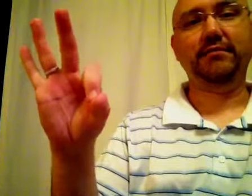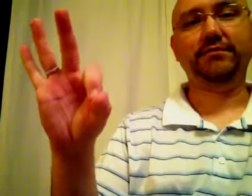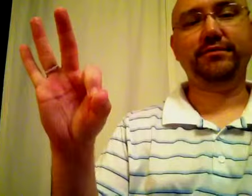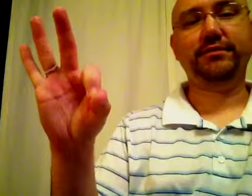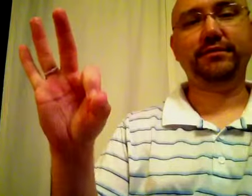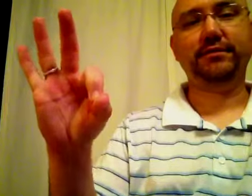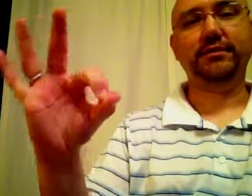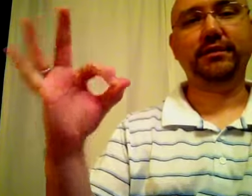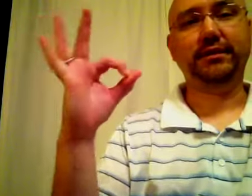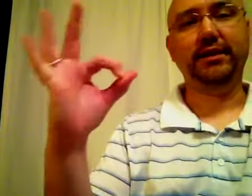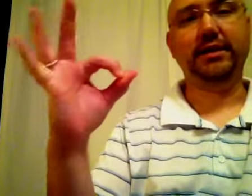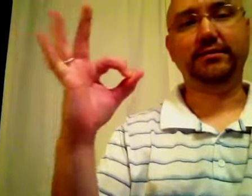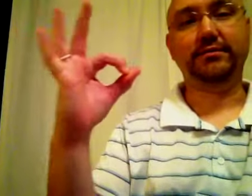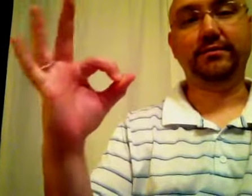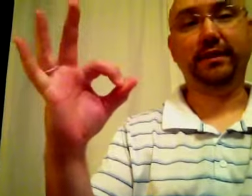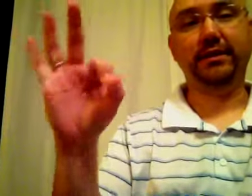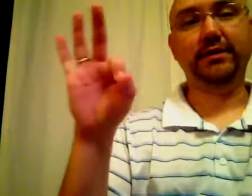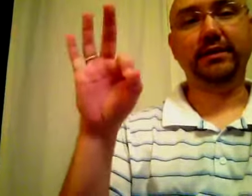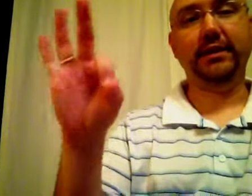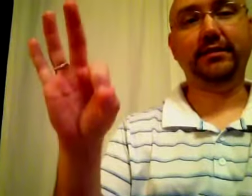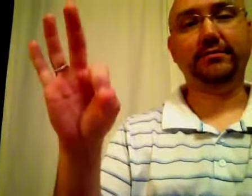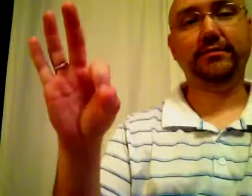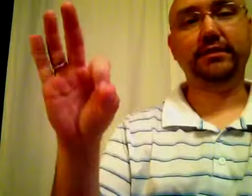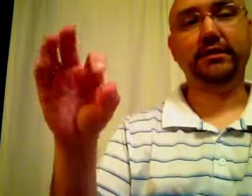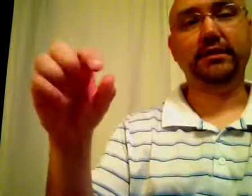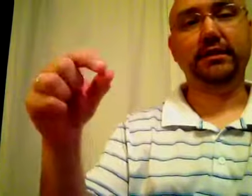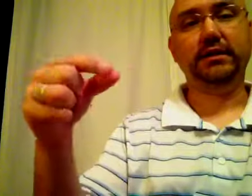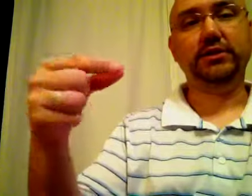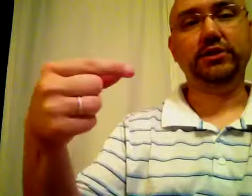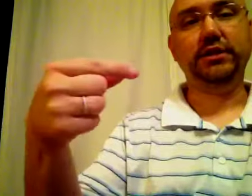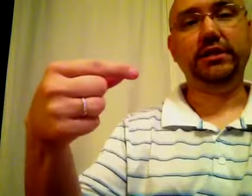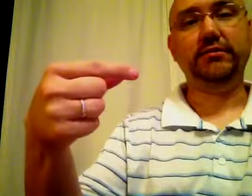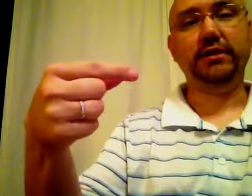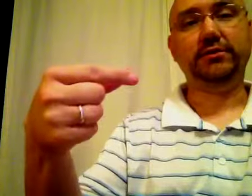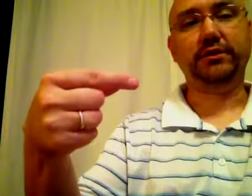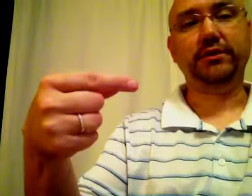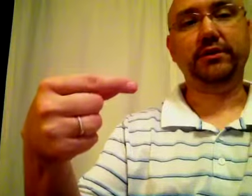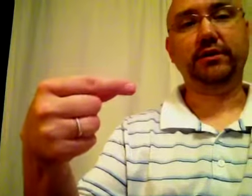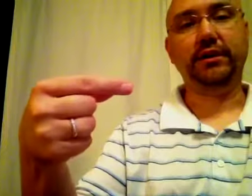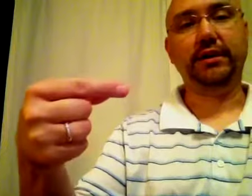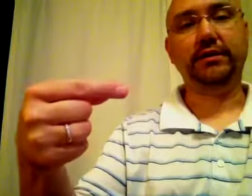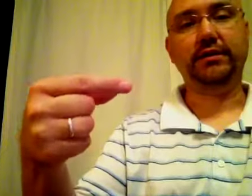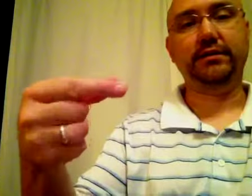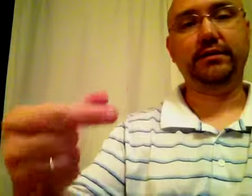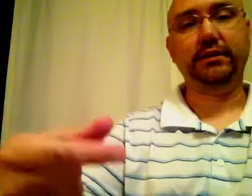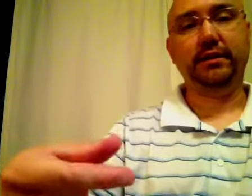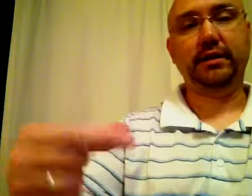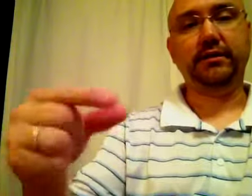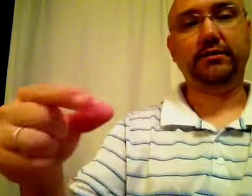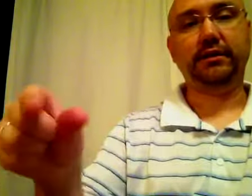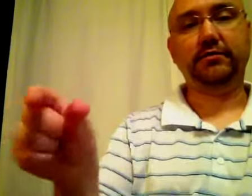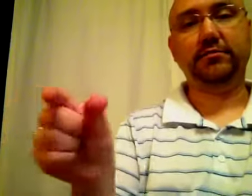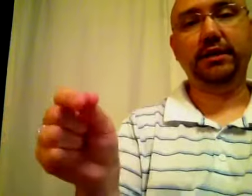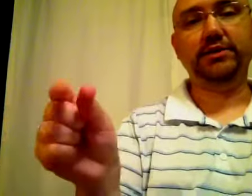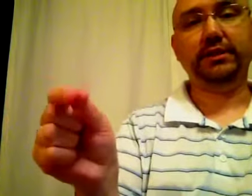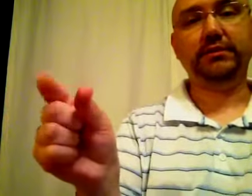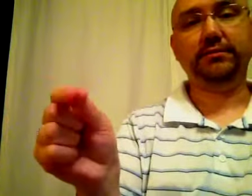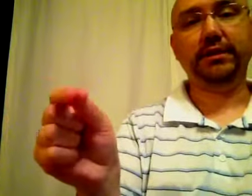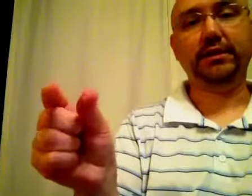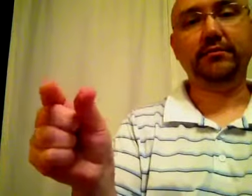F. Like, hey, this is fine. F. G. We actually turn our hand. And it looks like we're pinching something, but we